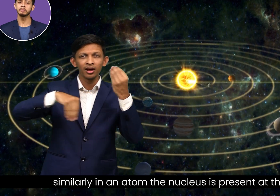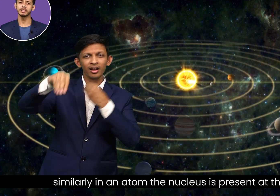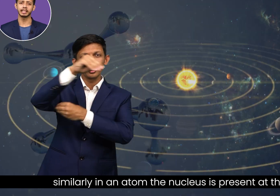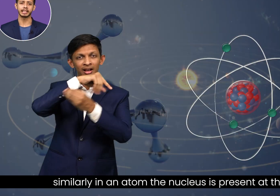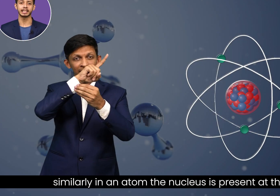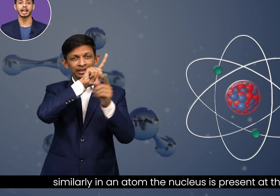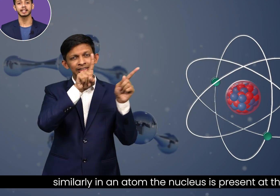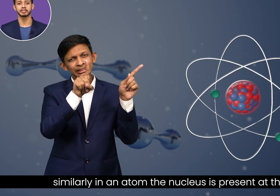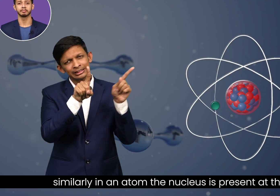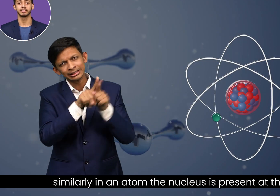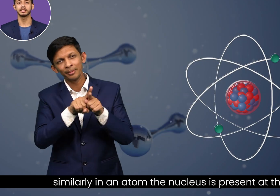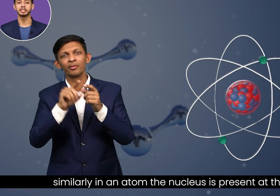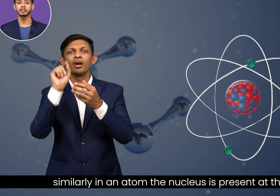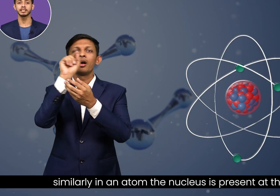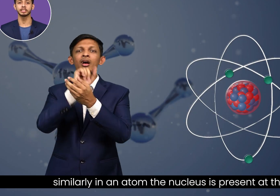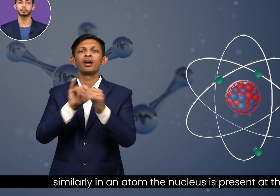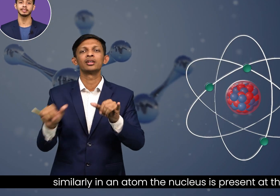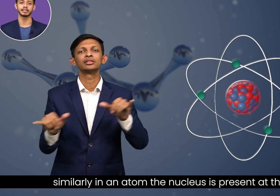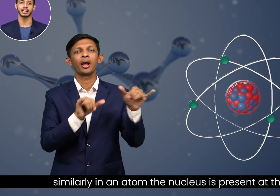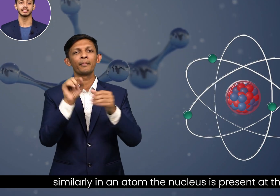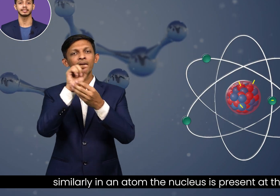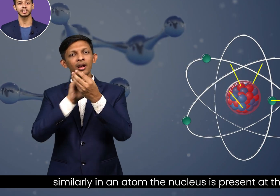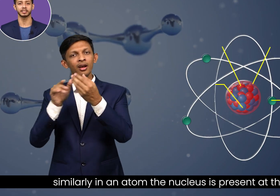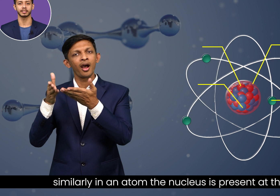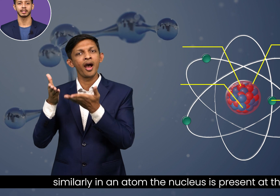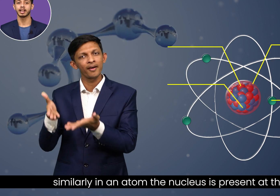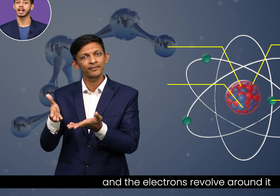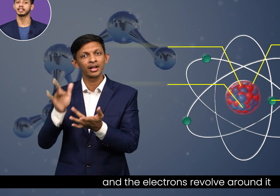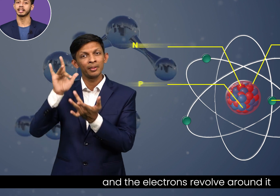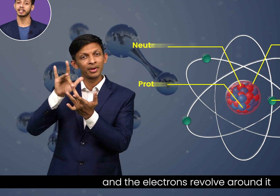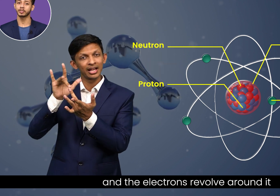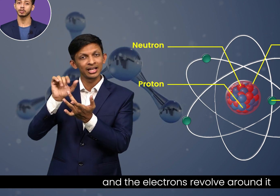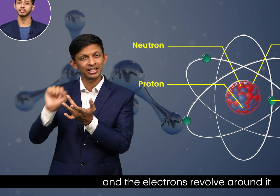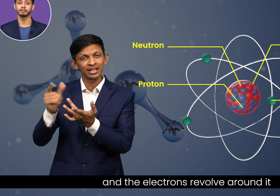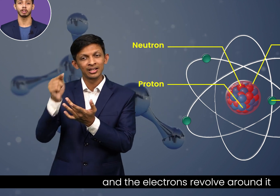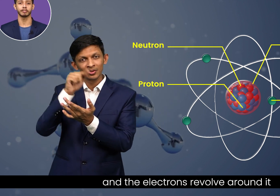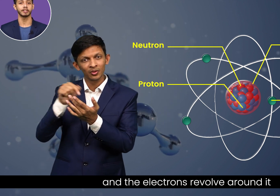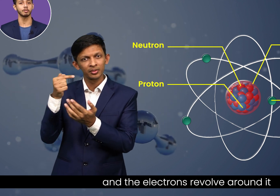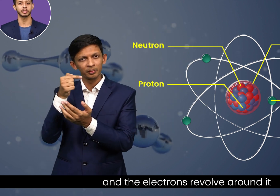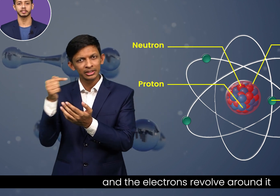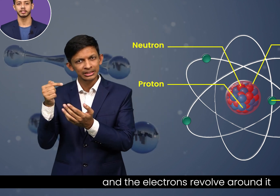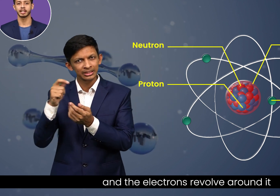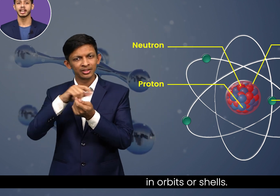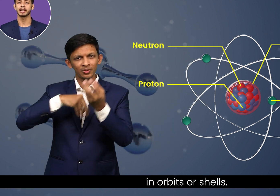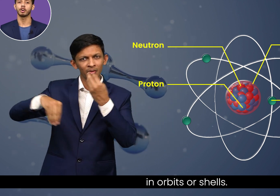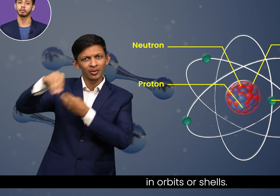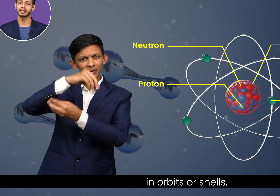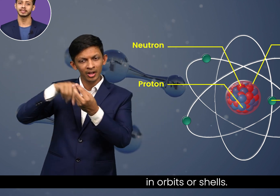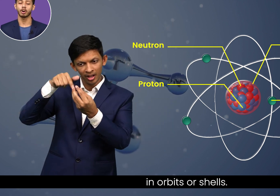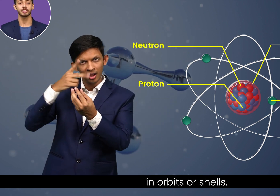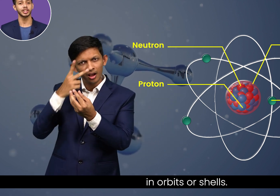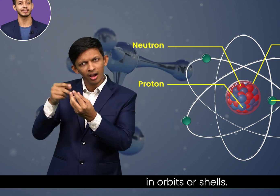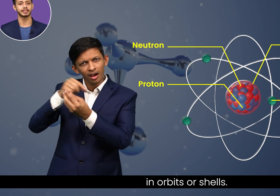Similarly, in an atom, the nucleus is present at the center and the electrons revolve around it in